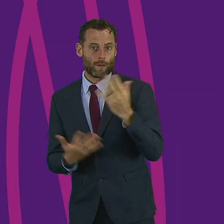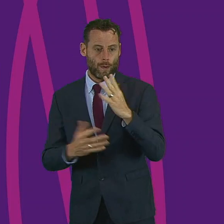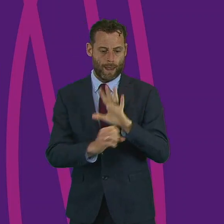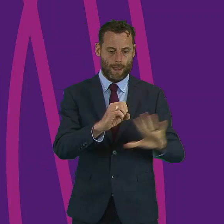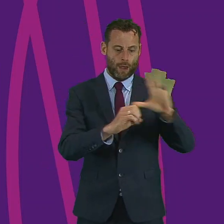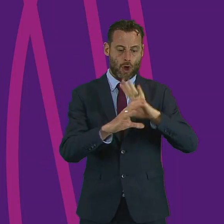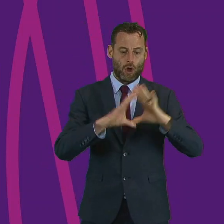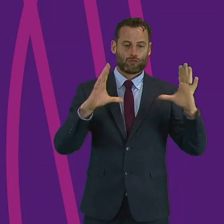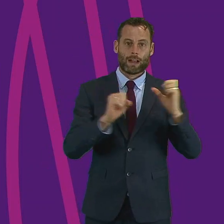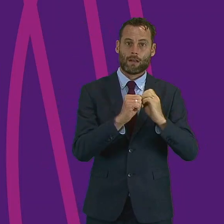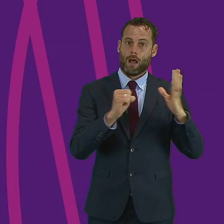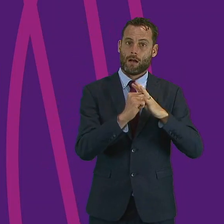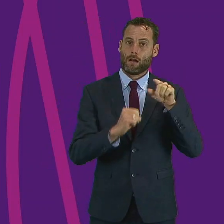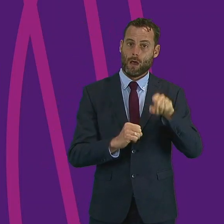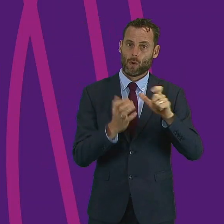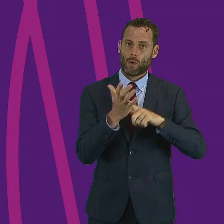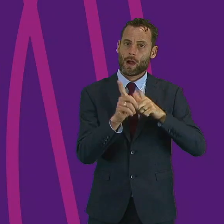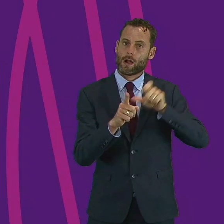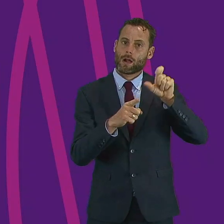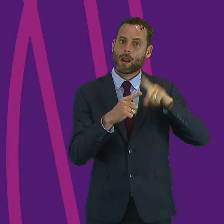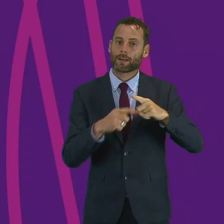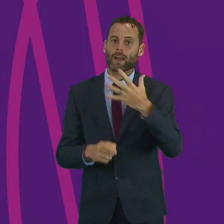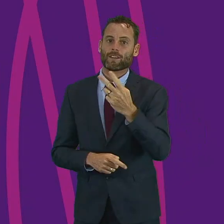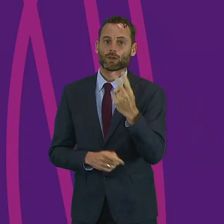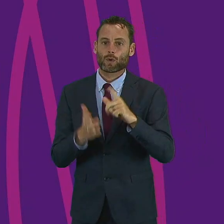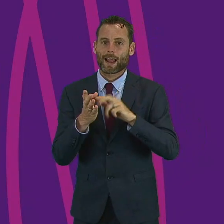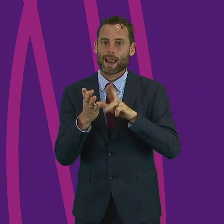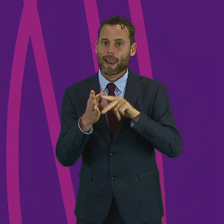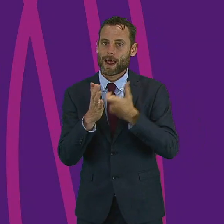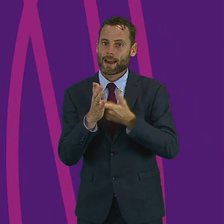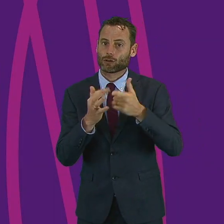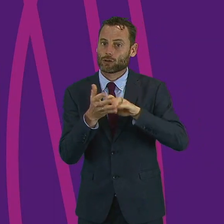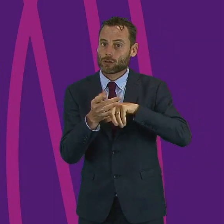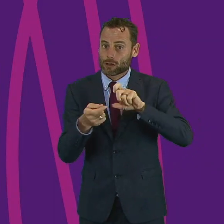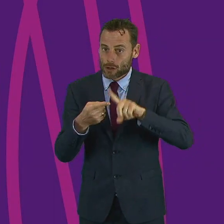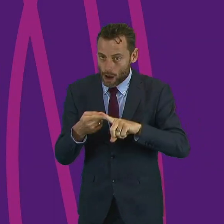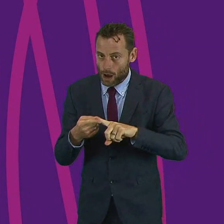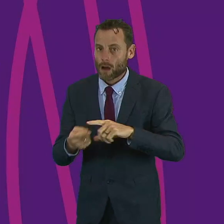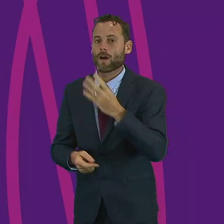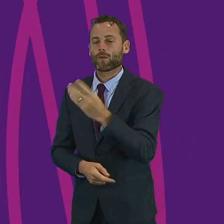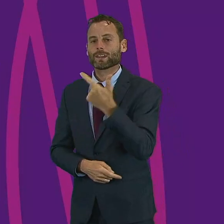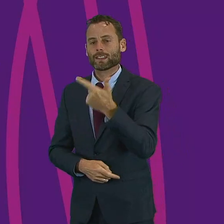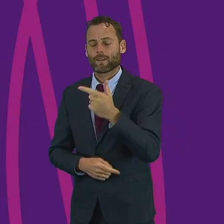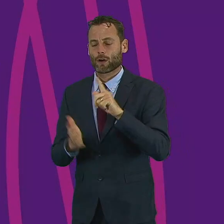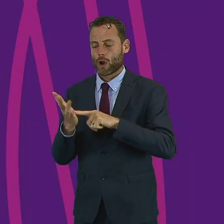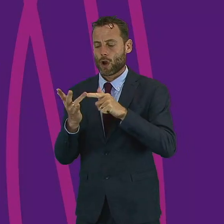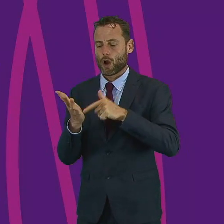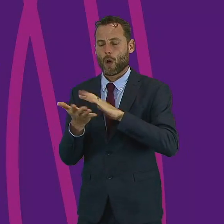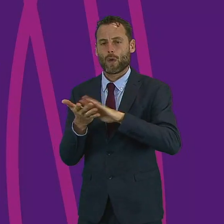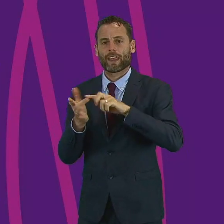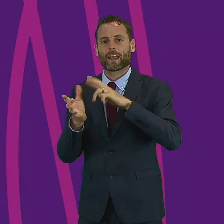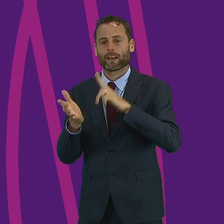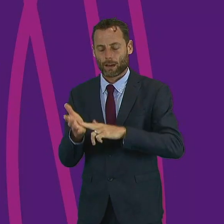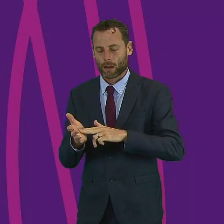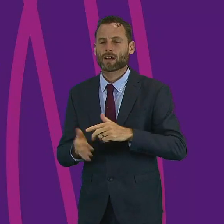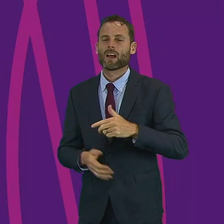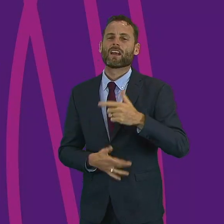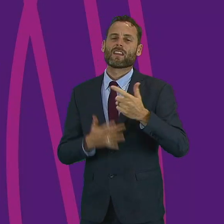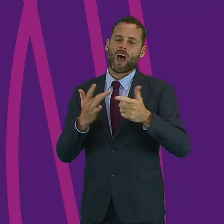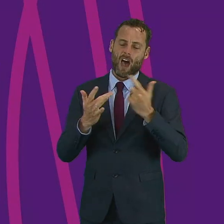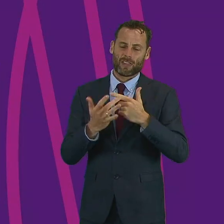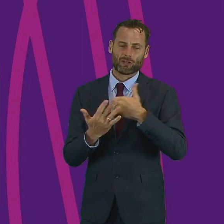Glasgow and Clyde, 52 in Lanarkshire and 47 in Lothian. The remaining 79 are across 9 other